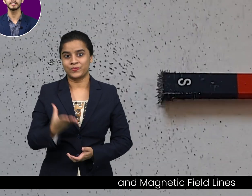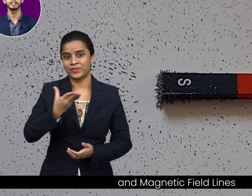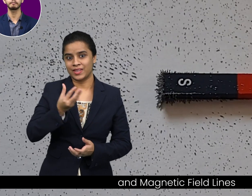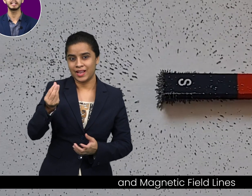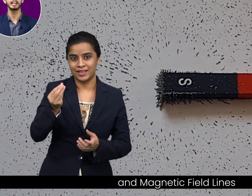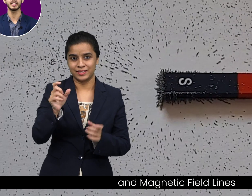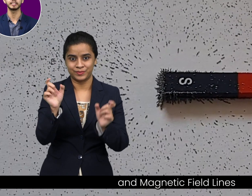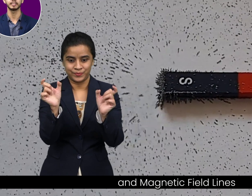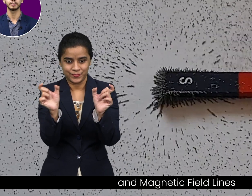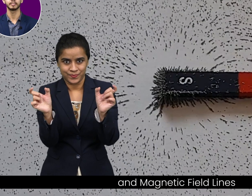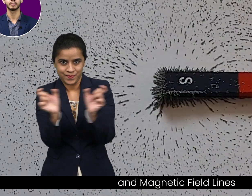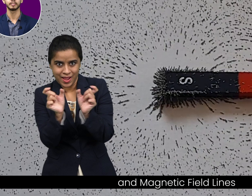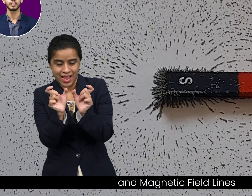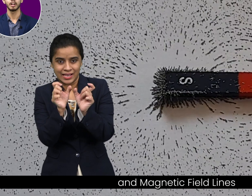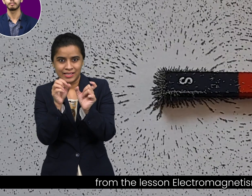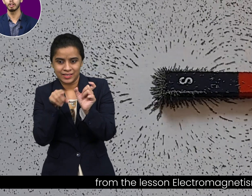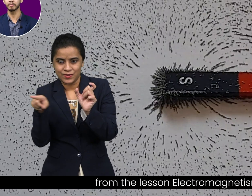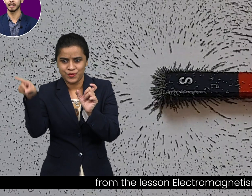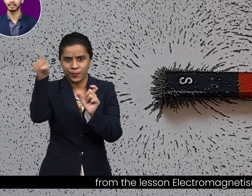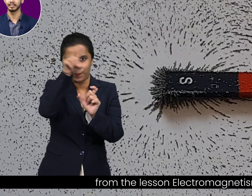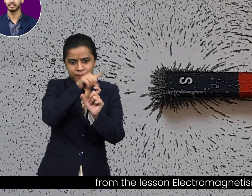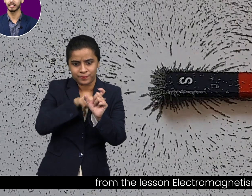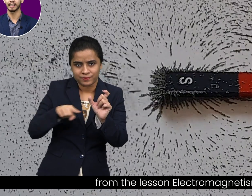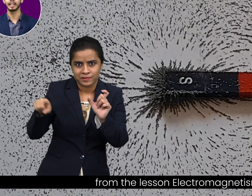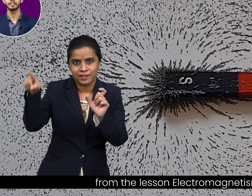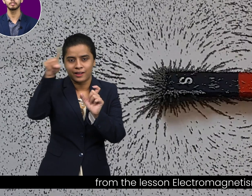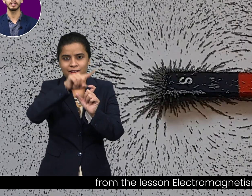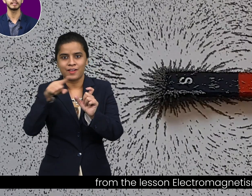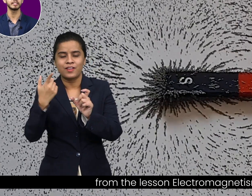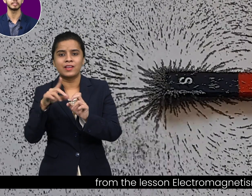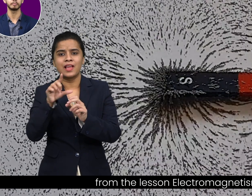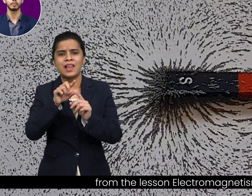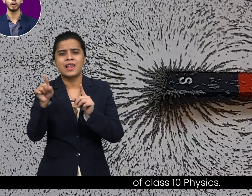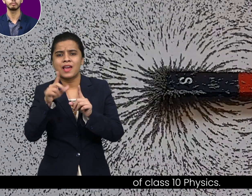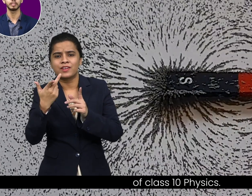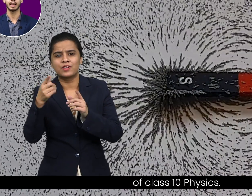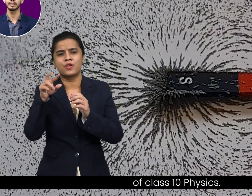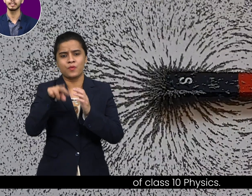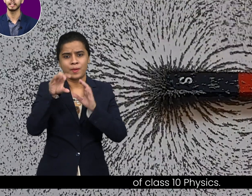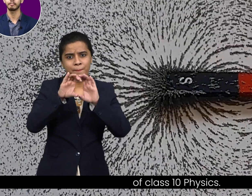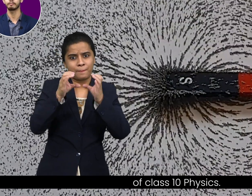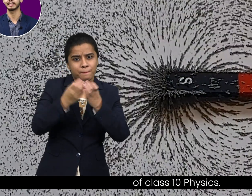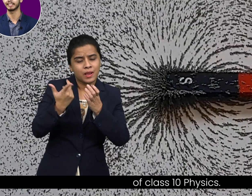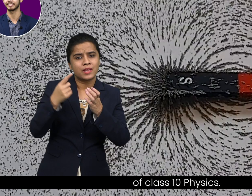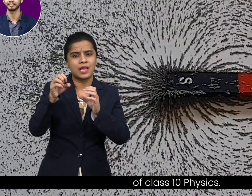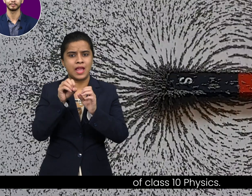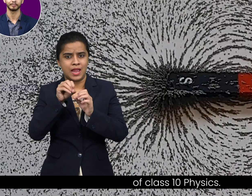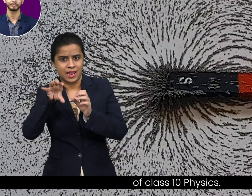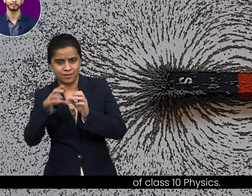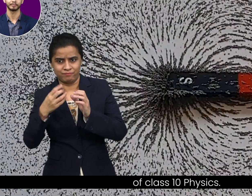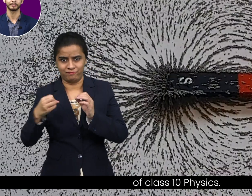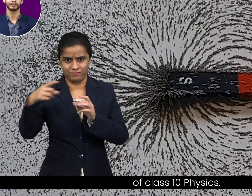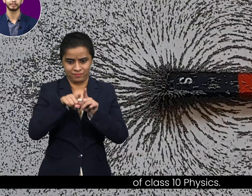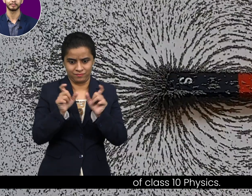and magnetic field lines from the lesson Electromagnetism of Class 10 Physics.